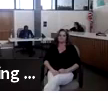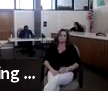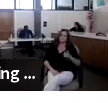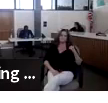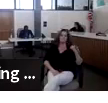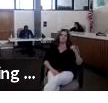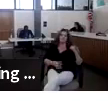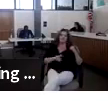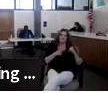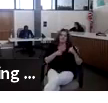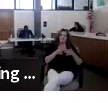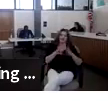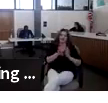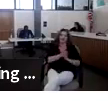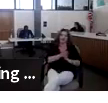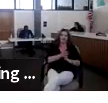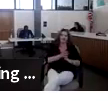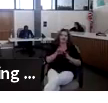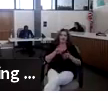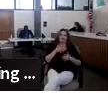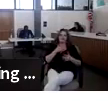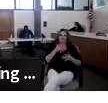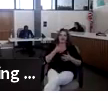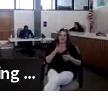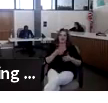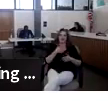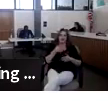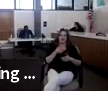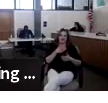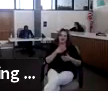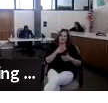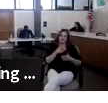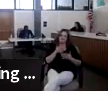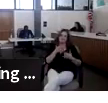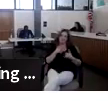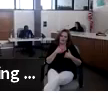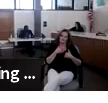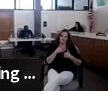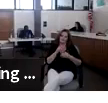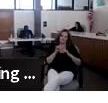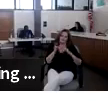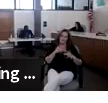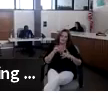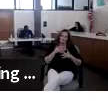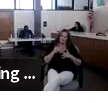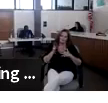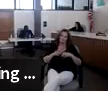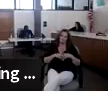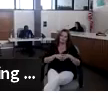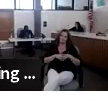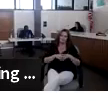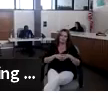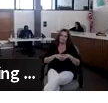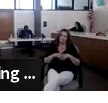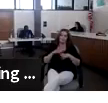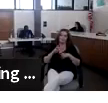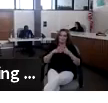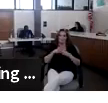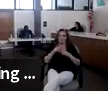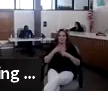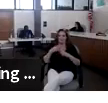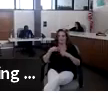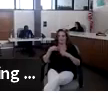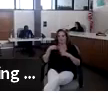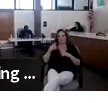Yeah, I had raised the same question when we got the, I'll call it the preview, when they were applying to get on the agenda.